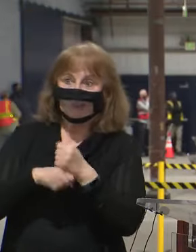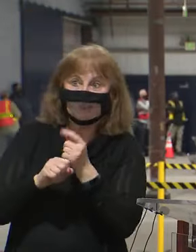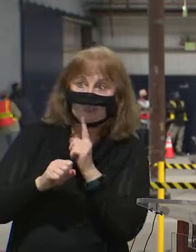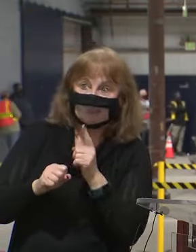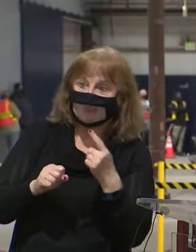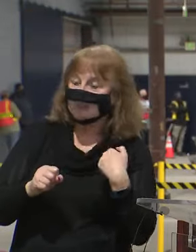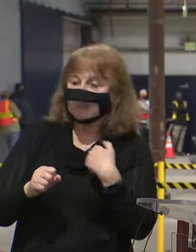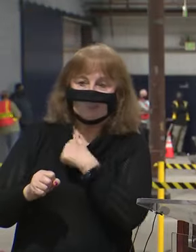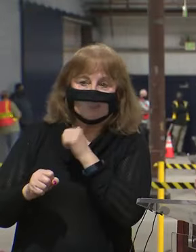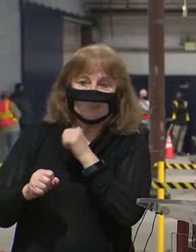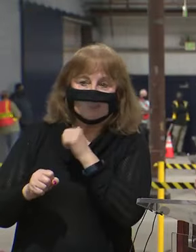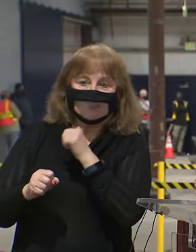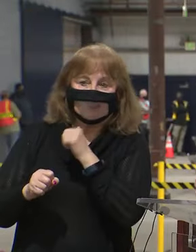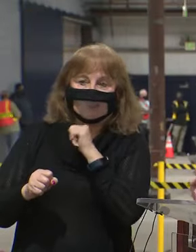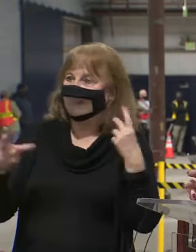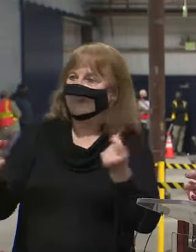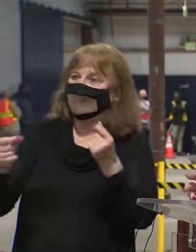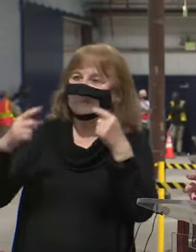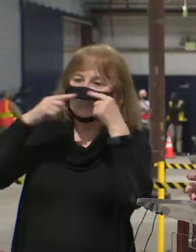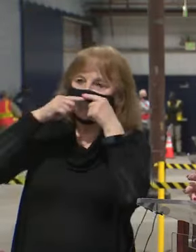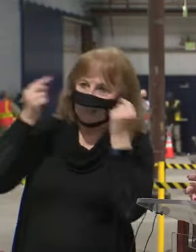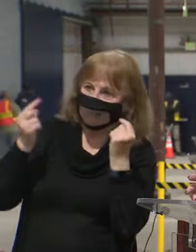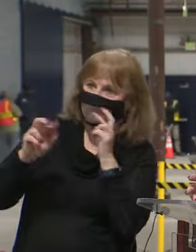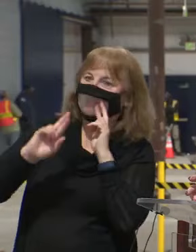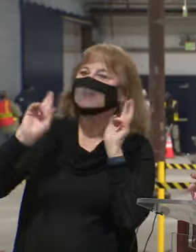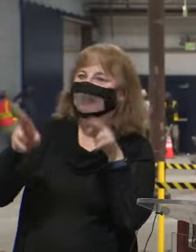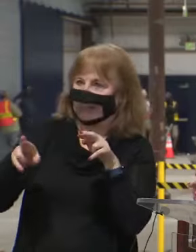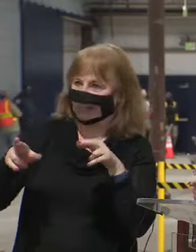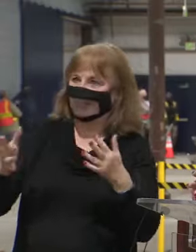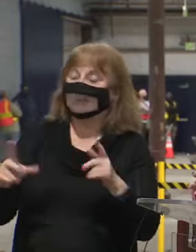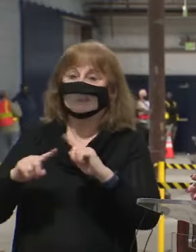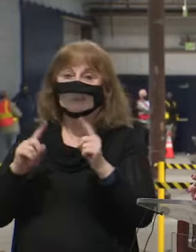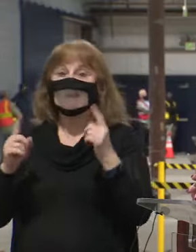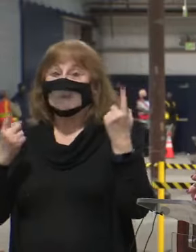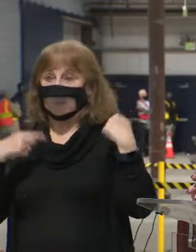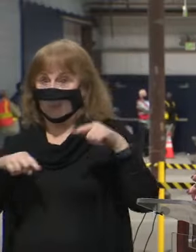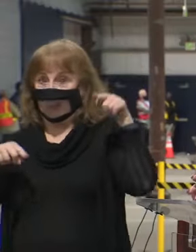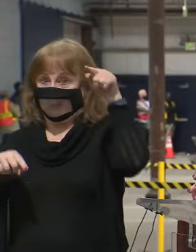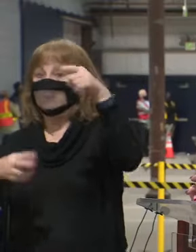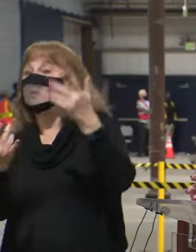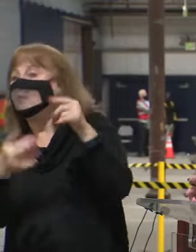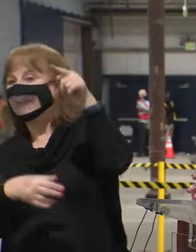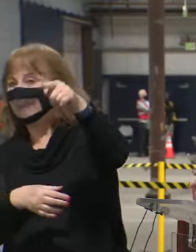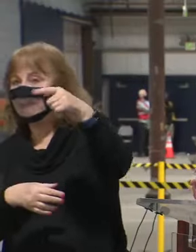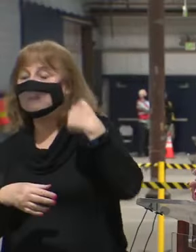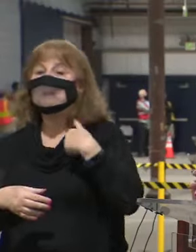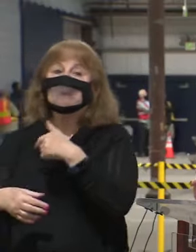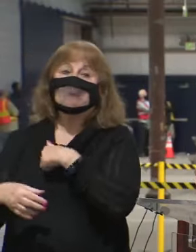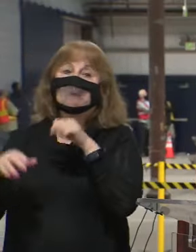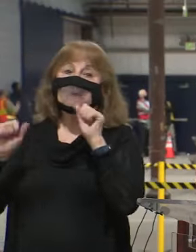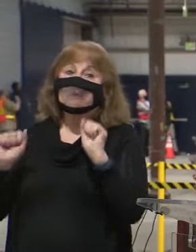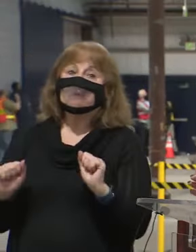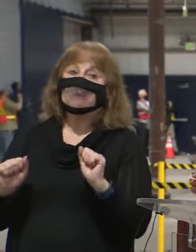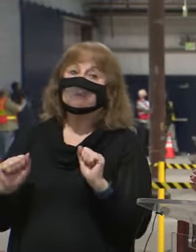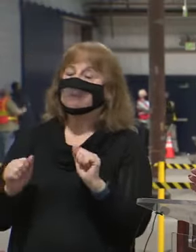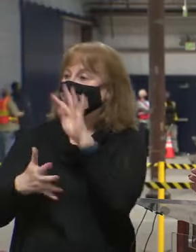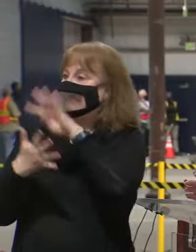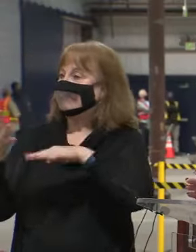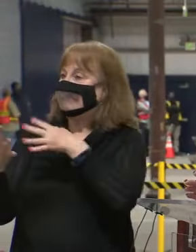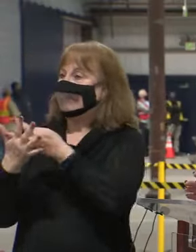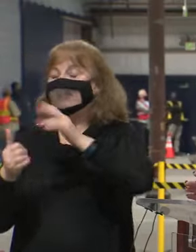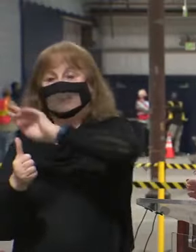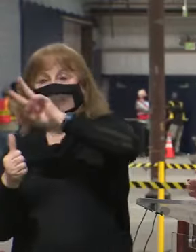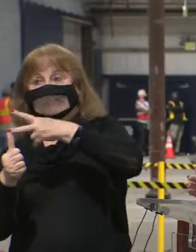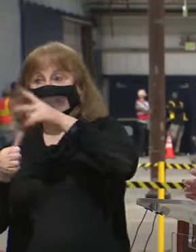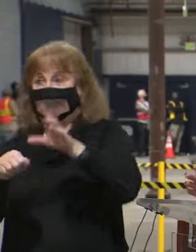sure that we did not have an immediate allergic reaction. But while we were there, we were able to schedule our